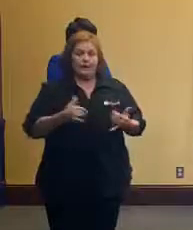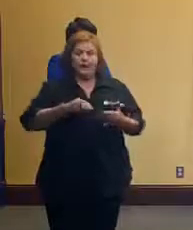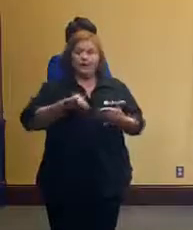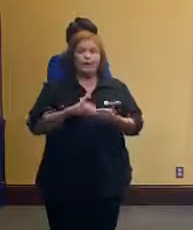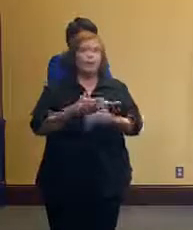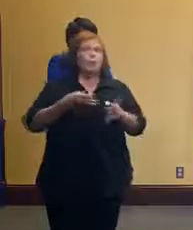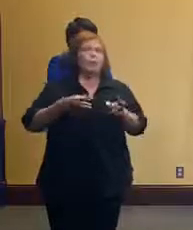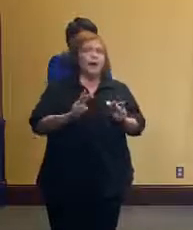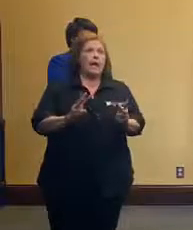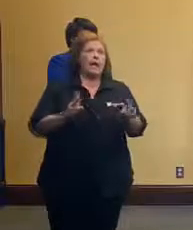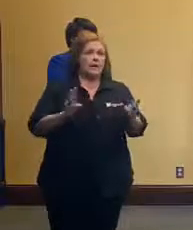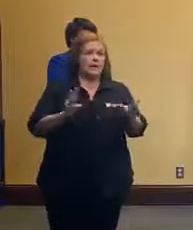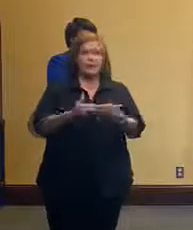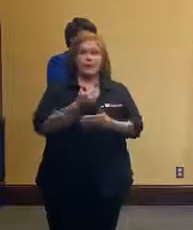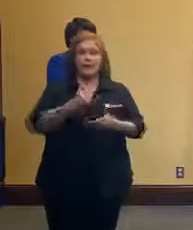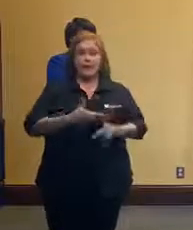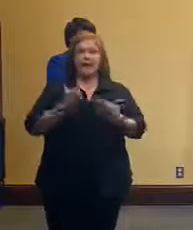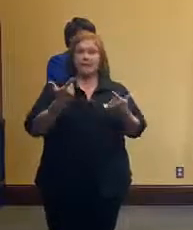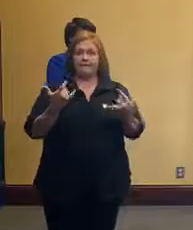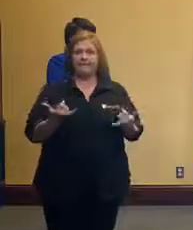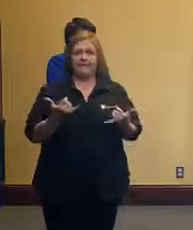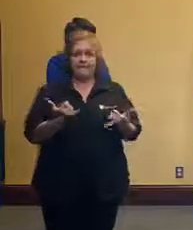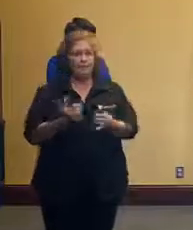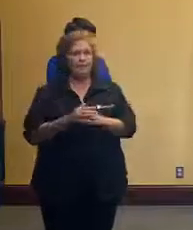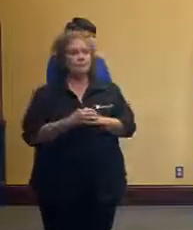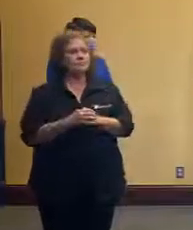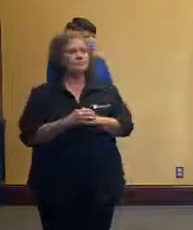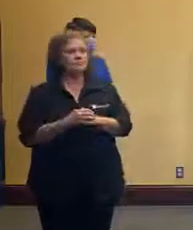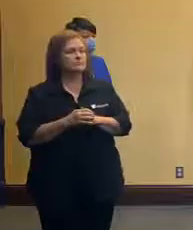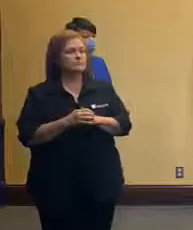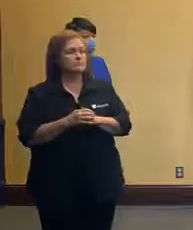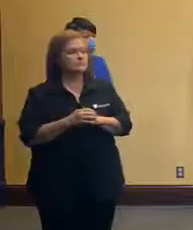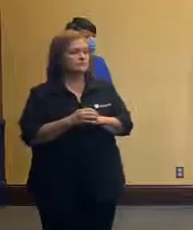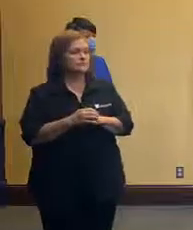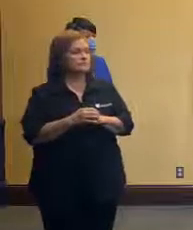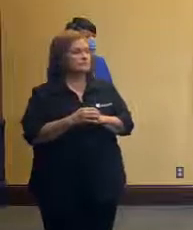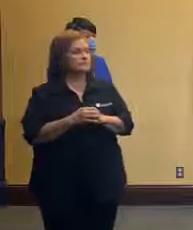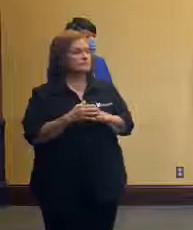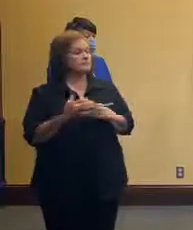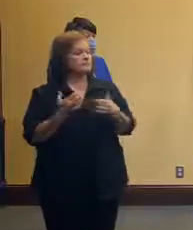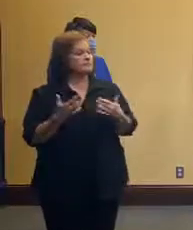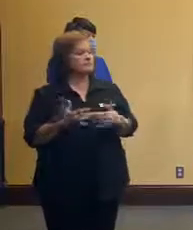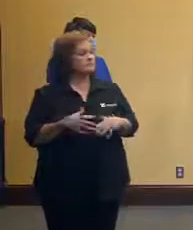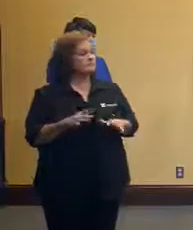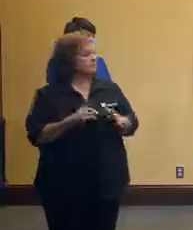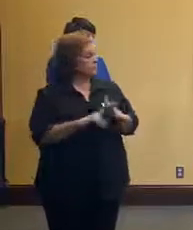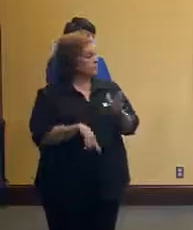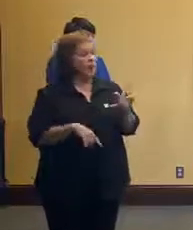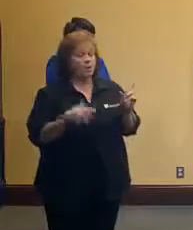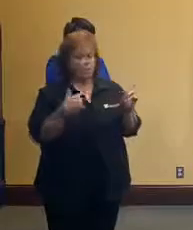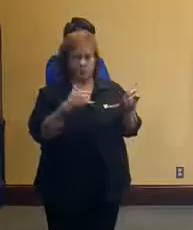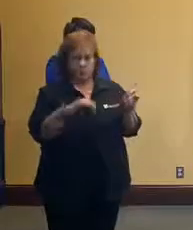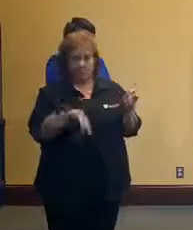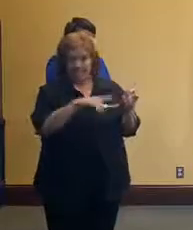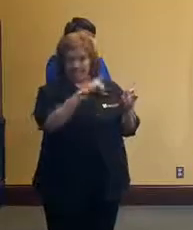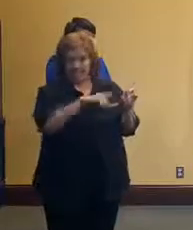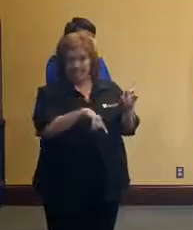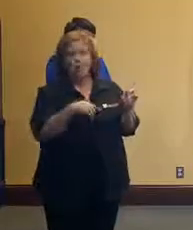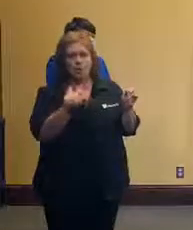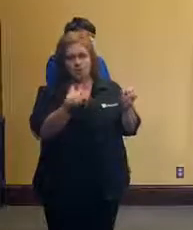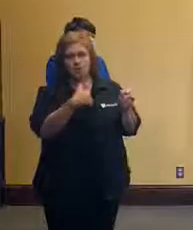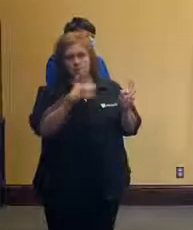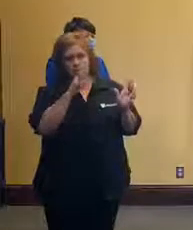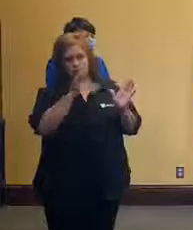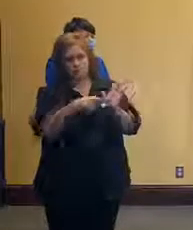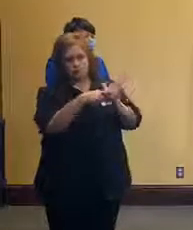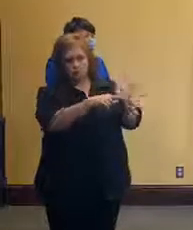and that's reflected in our operations. So I think in closing, what we'll present to the council, what we presented to